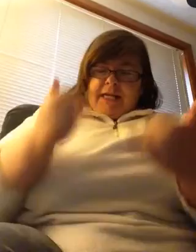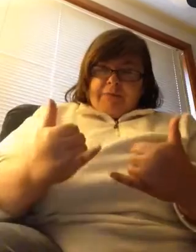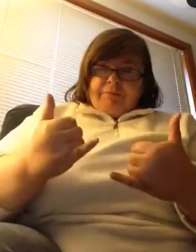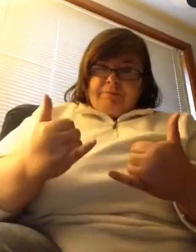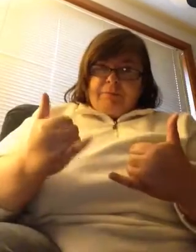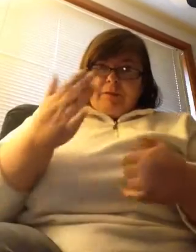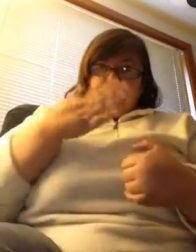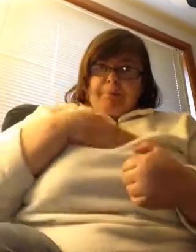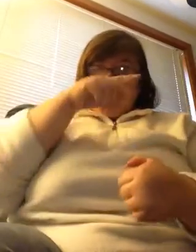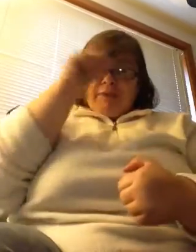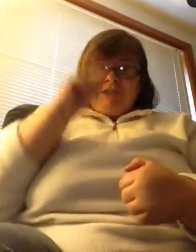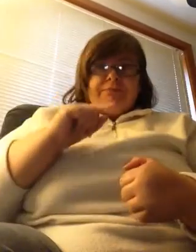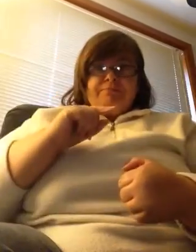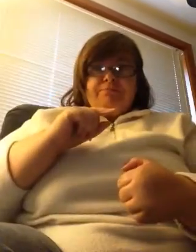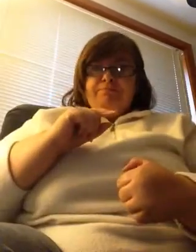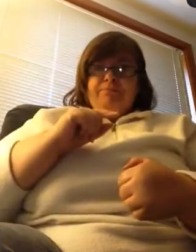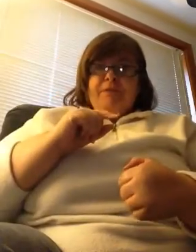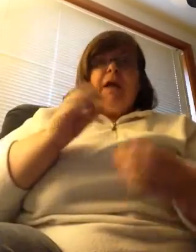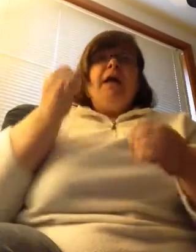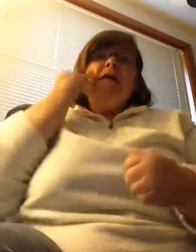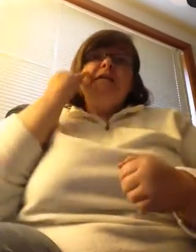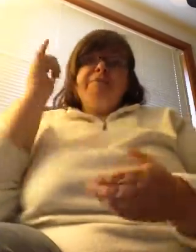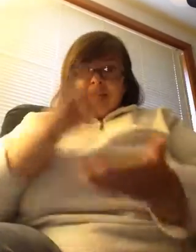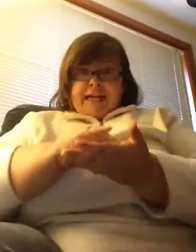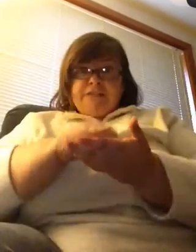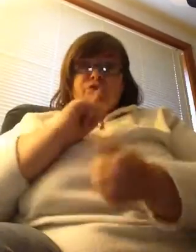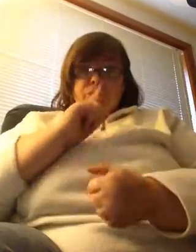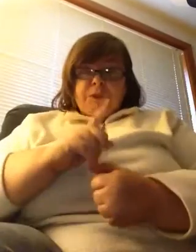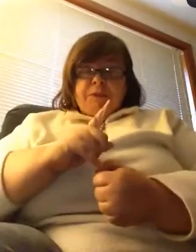Now, my question, if that's true,